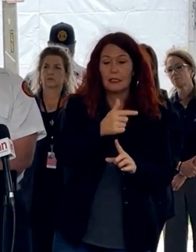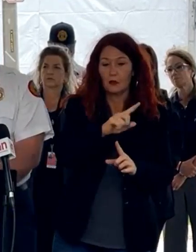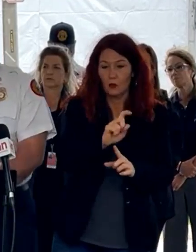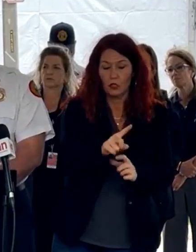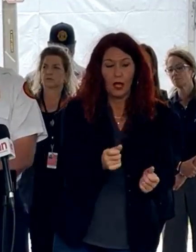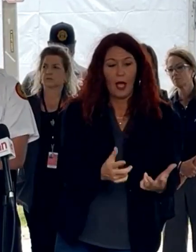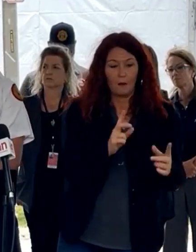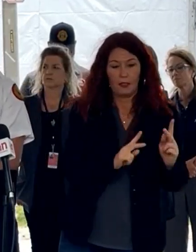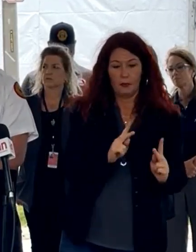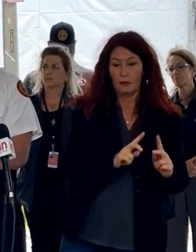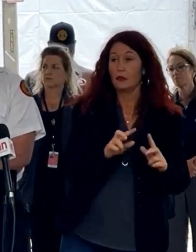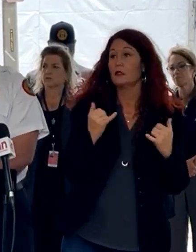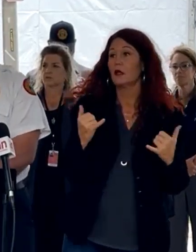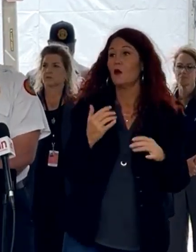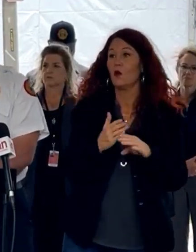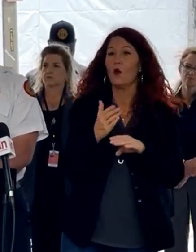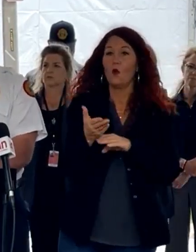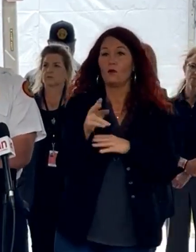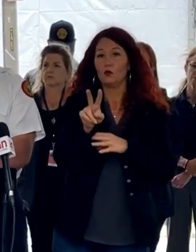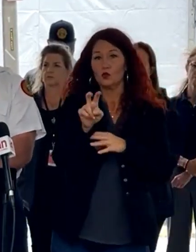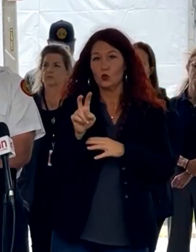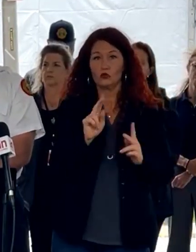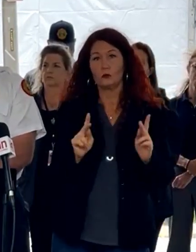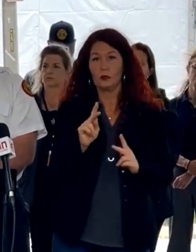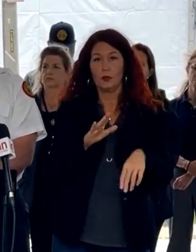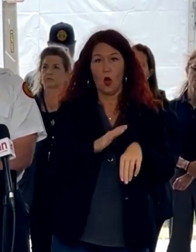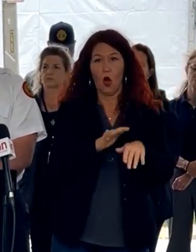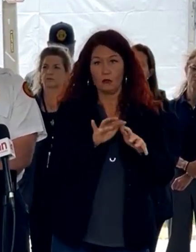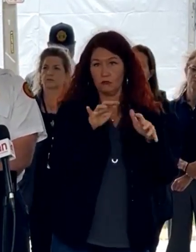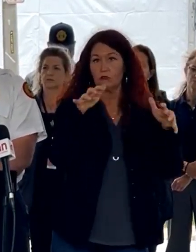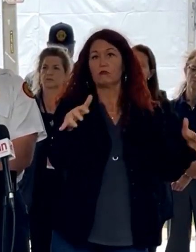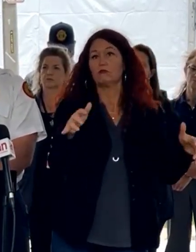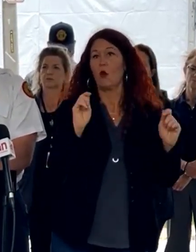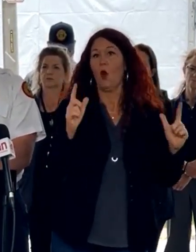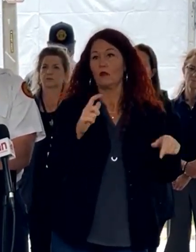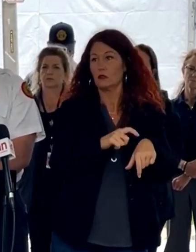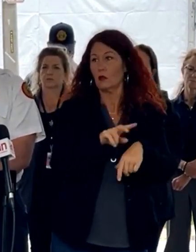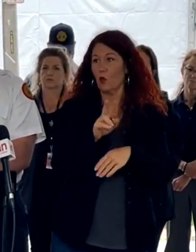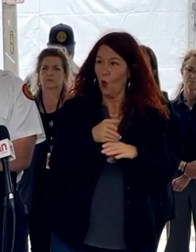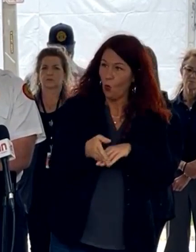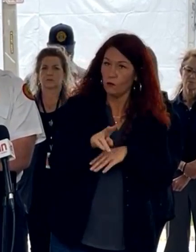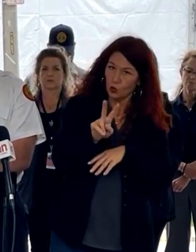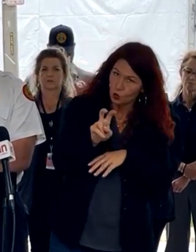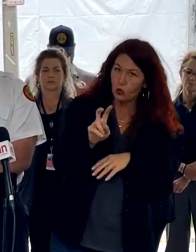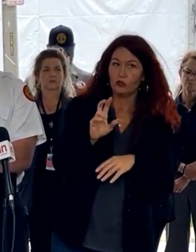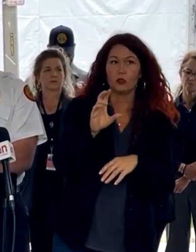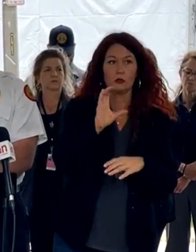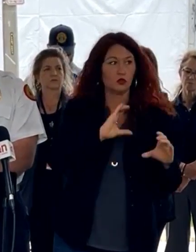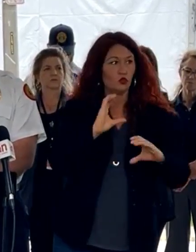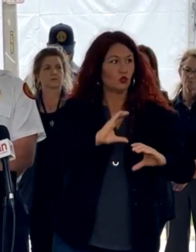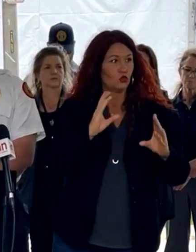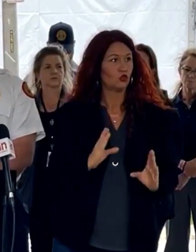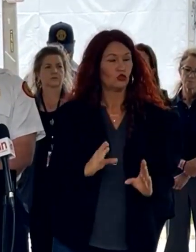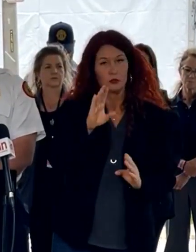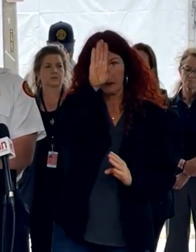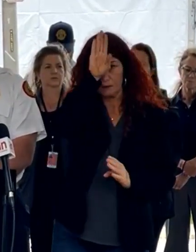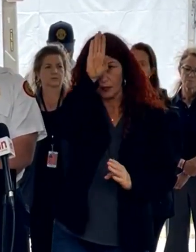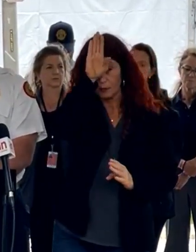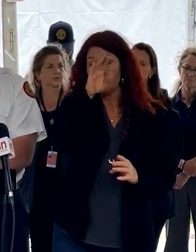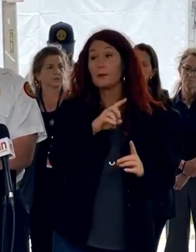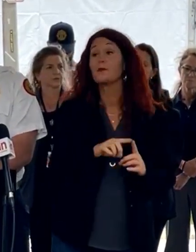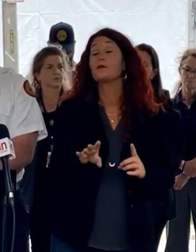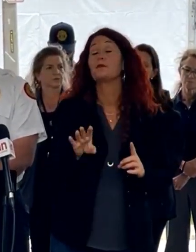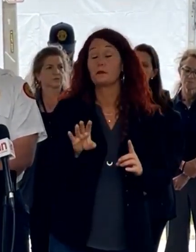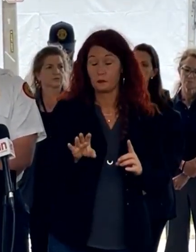At any given moment, we have over 200 firefighters that are actively searching on the pile. In regards to, yes, the grids that we weren't able to